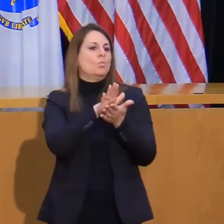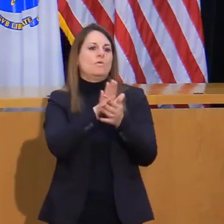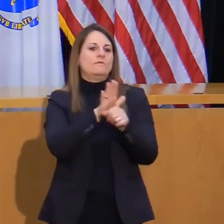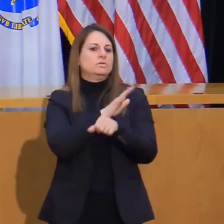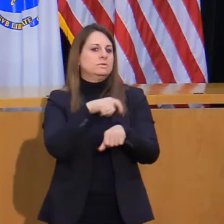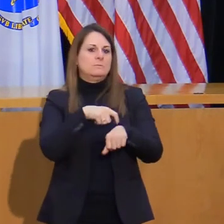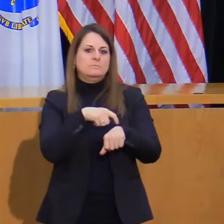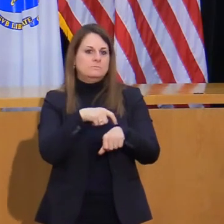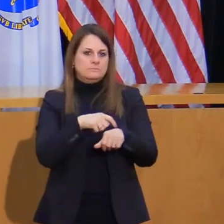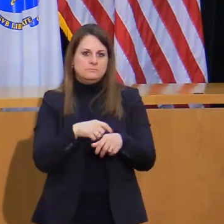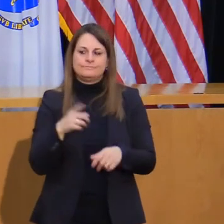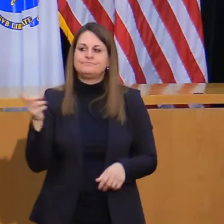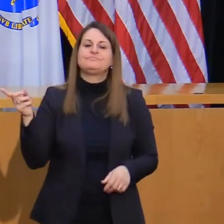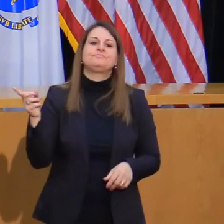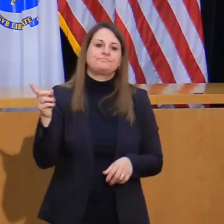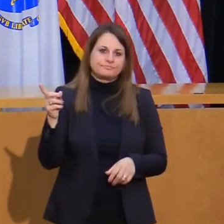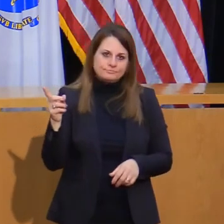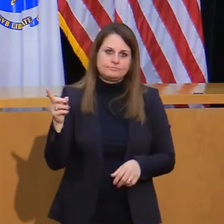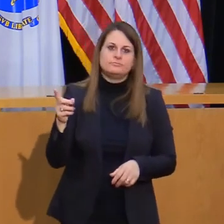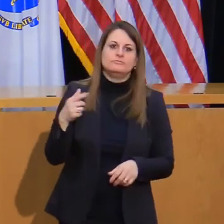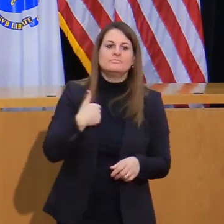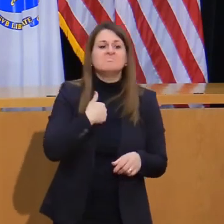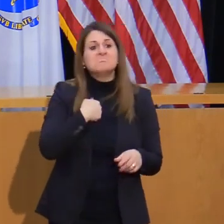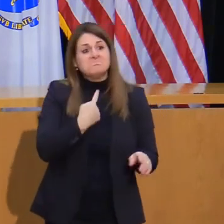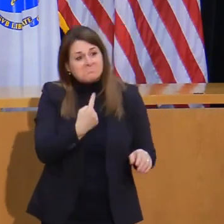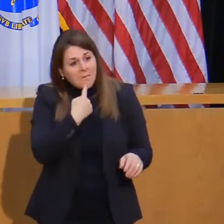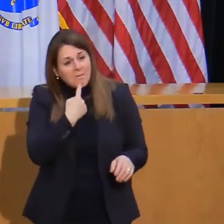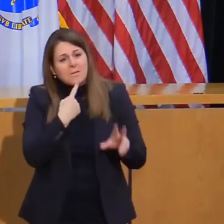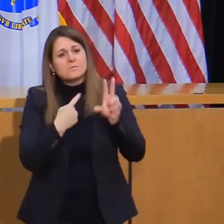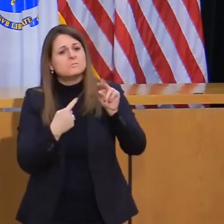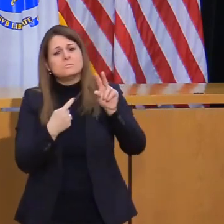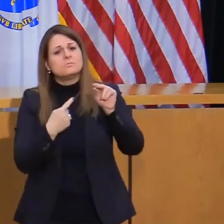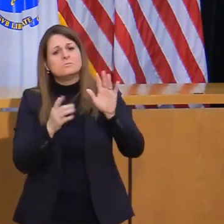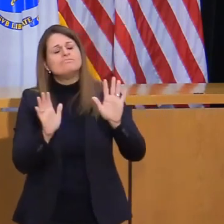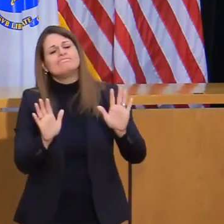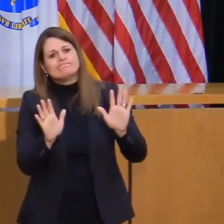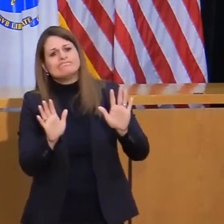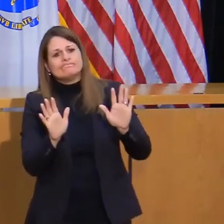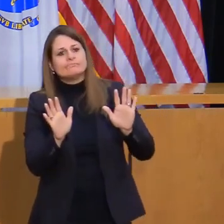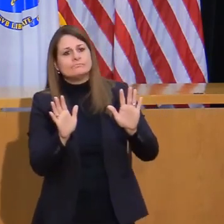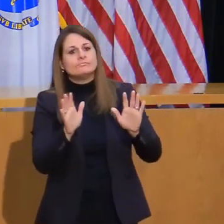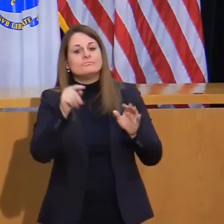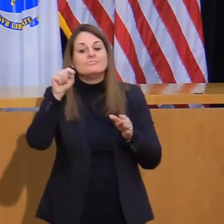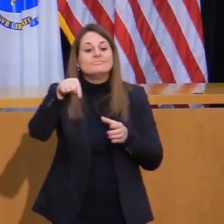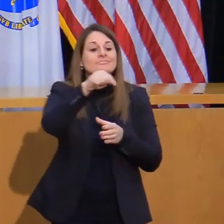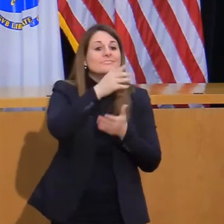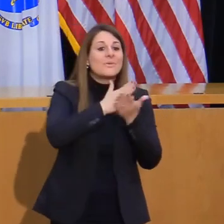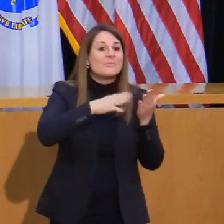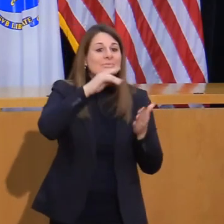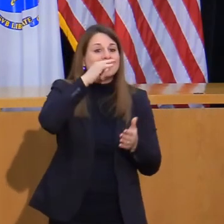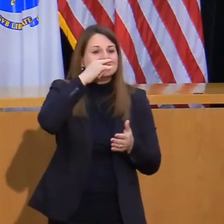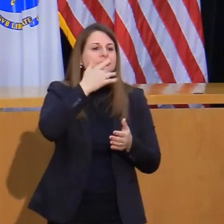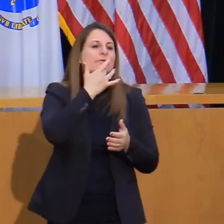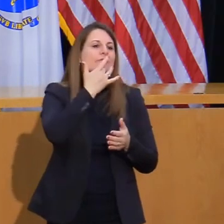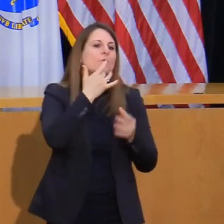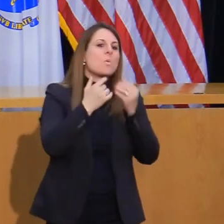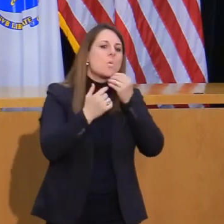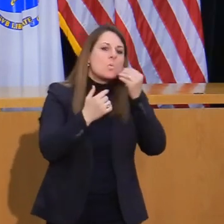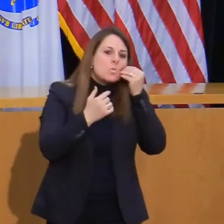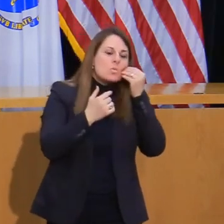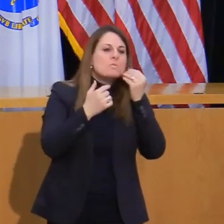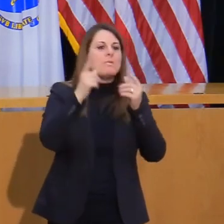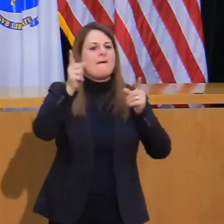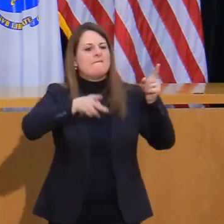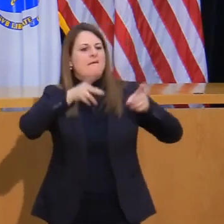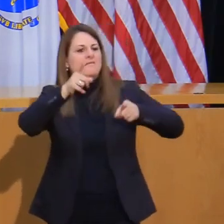kids, which is appropriate. I mean, I don't think the department was particularly concerned about those.